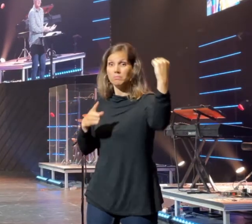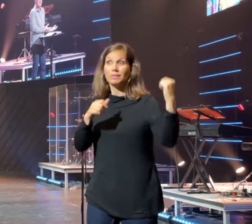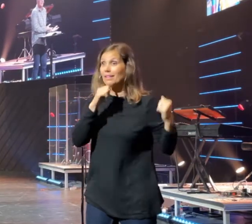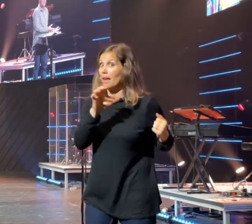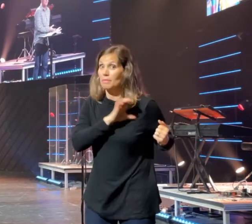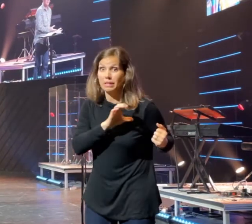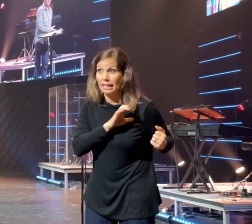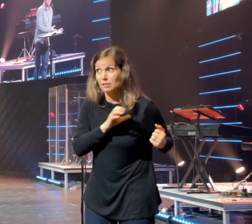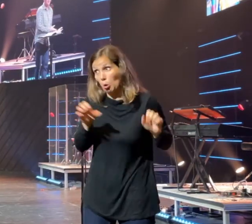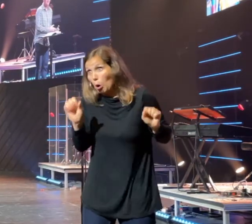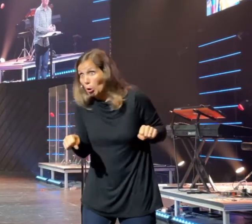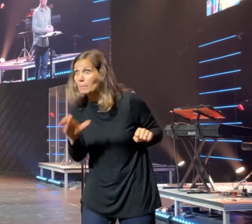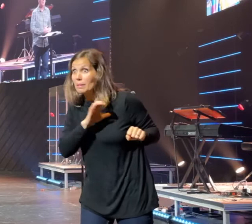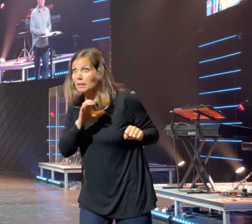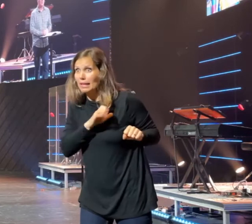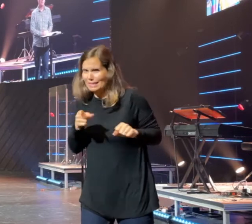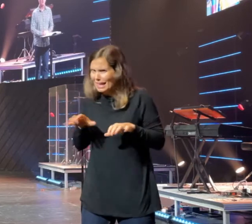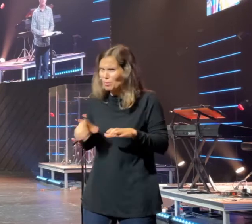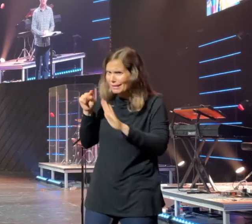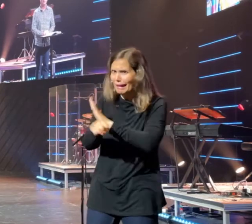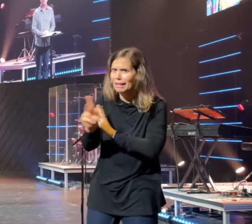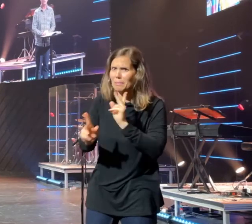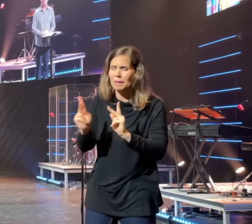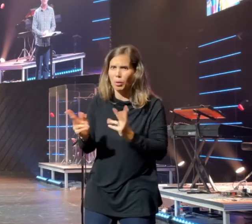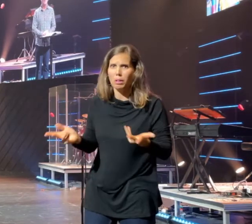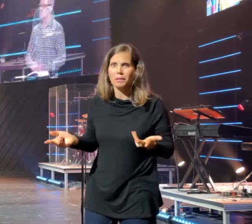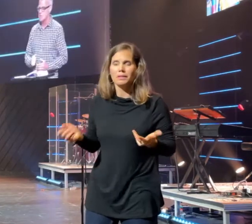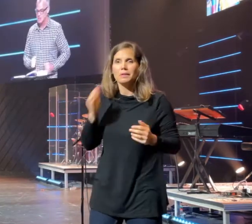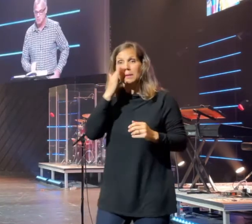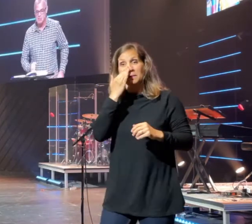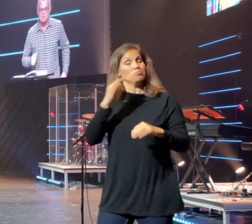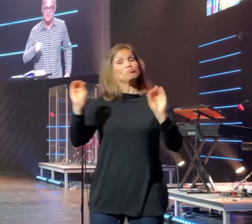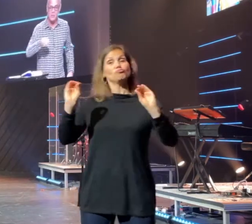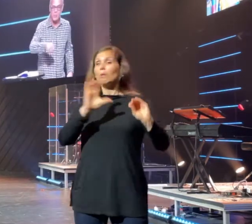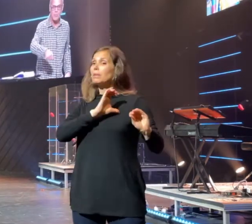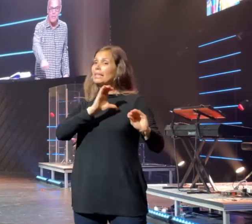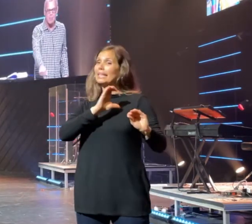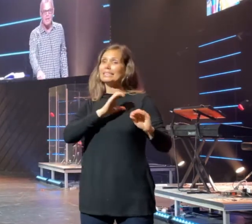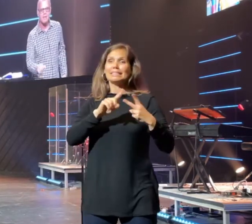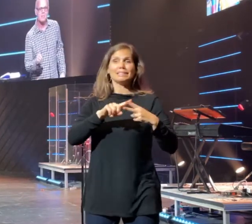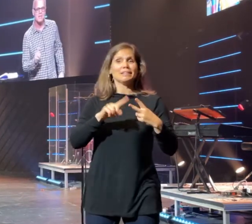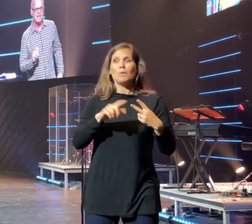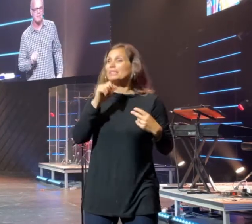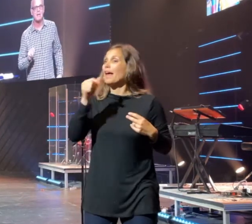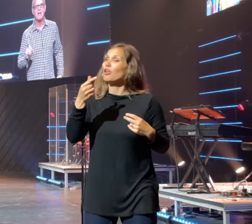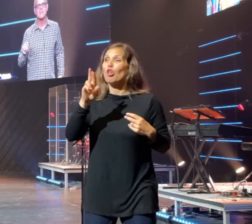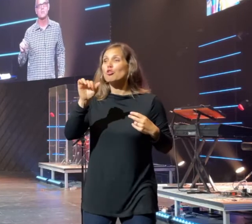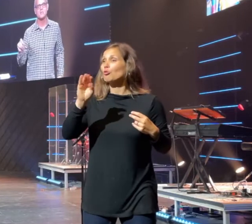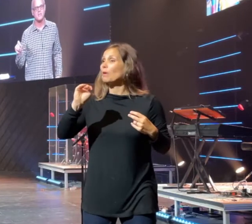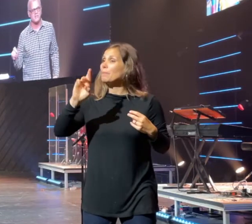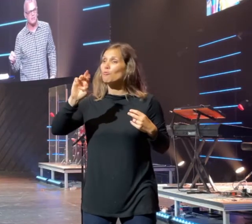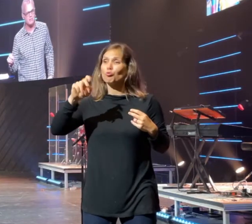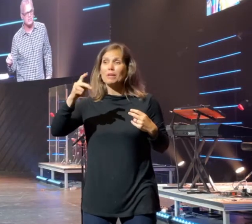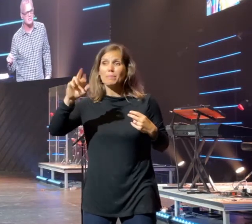police, which could have been, right? He was doing things that were illegal, in a manner of speaking. It was not the police. It was not the Grim Reaper. It was a guy named Ananias, who